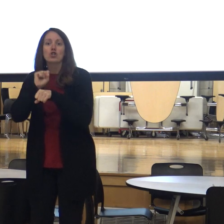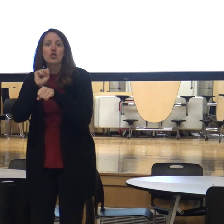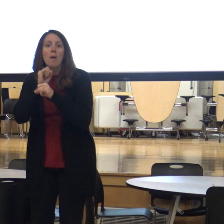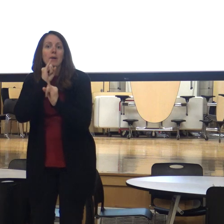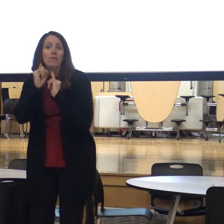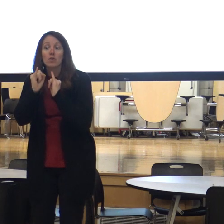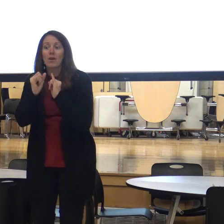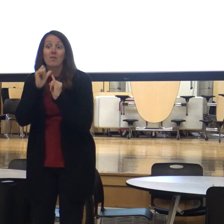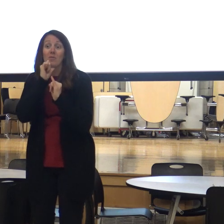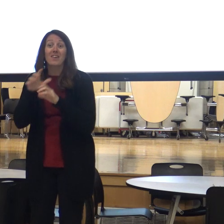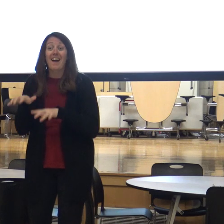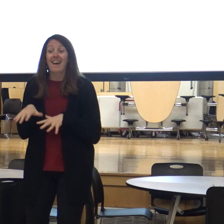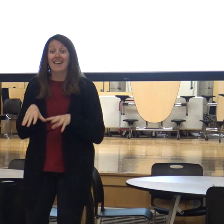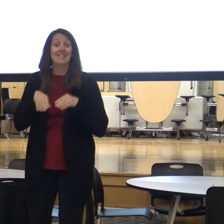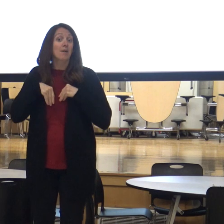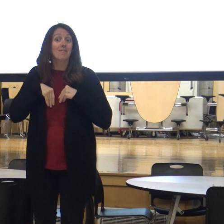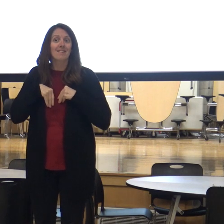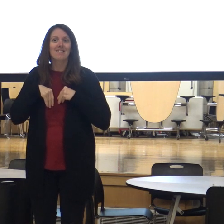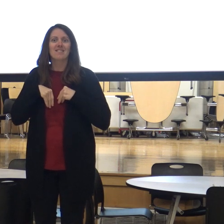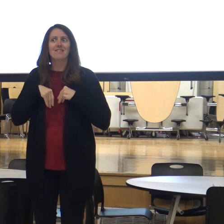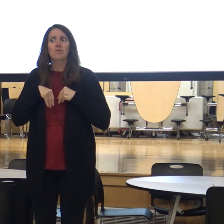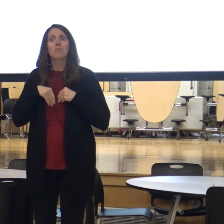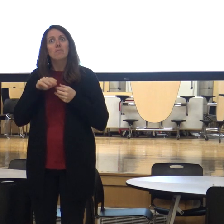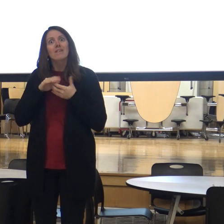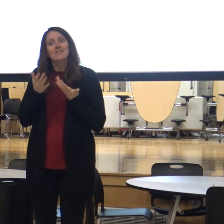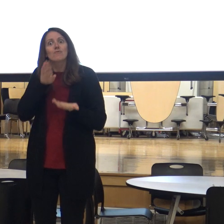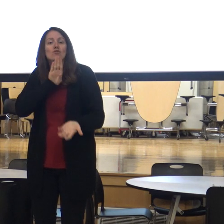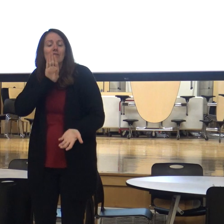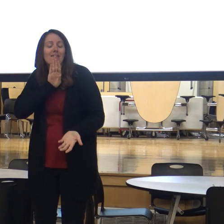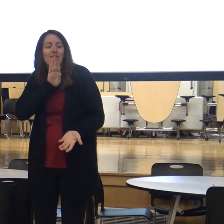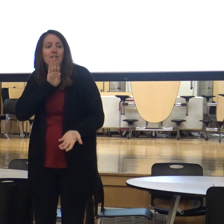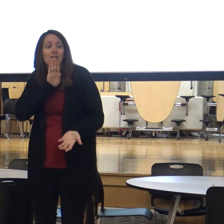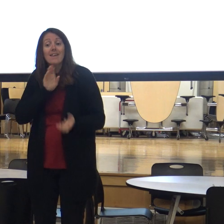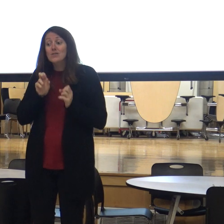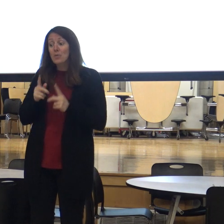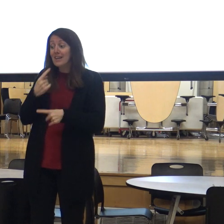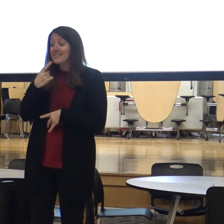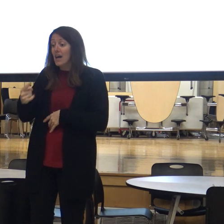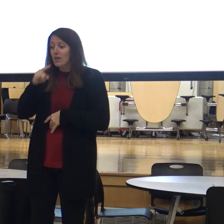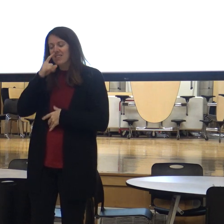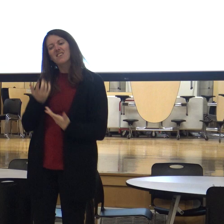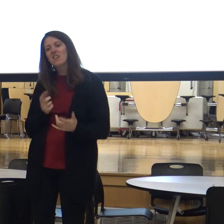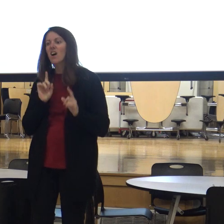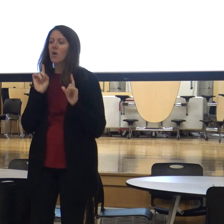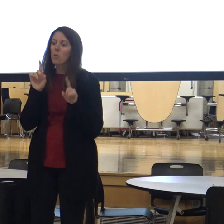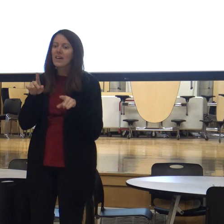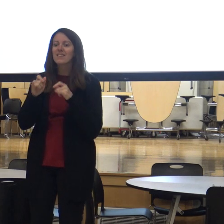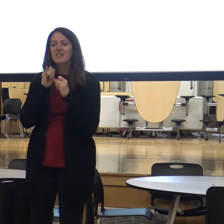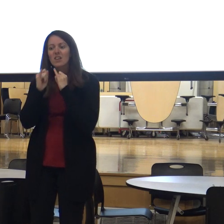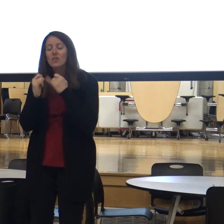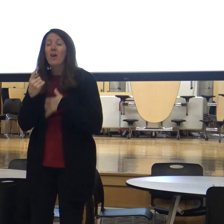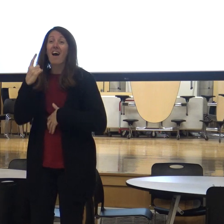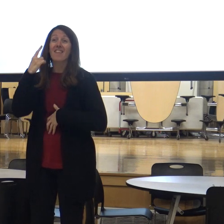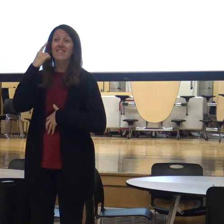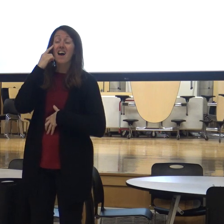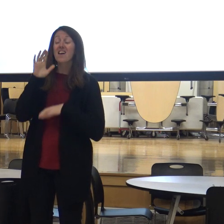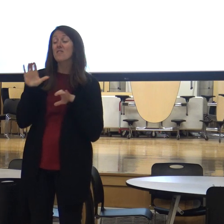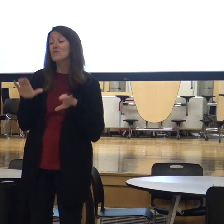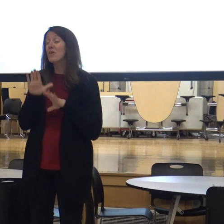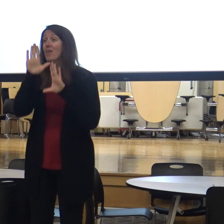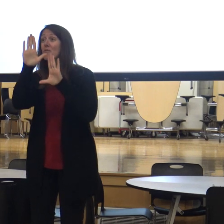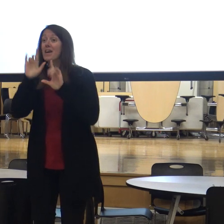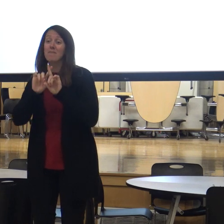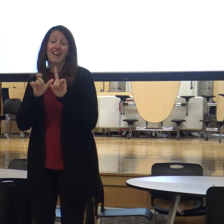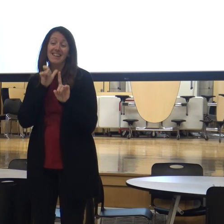That's human nature. It's okay to talk to your kids. You know, I went for this job. I was really hoping I got it. I thought I was going to do good, and I didn't.